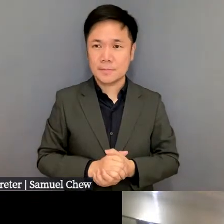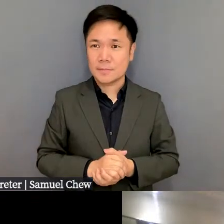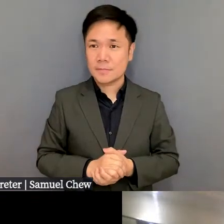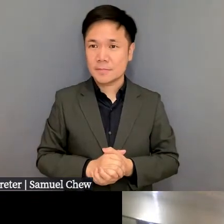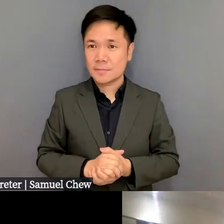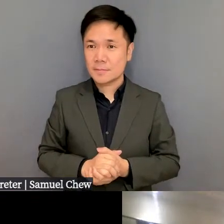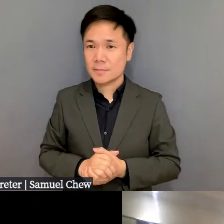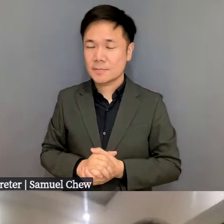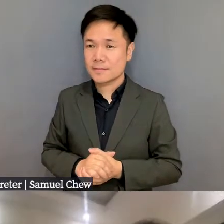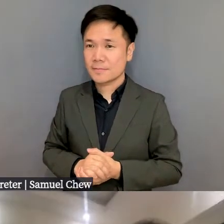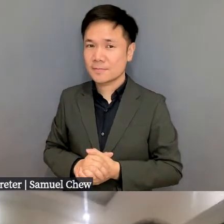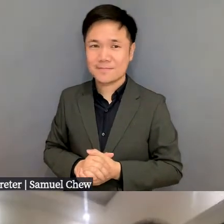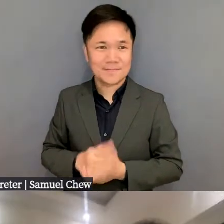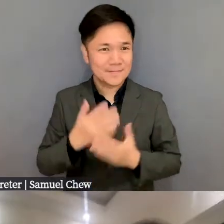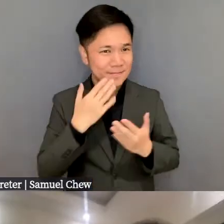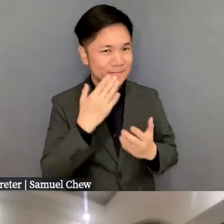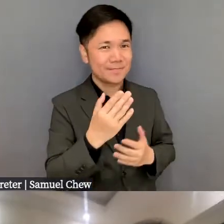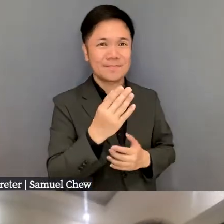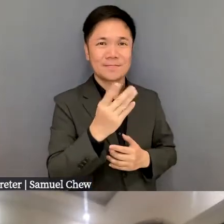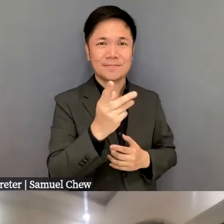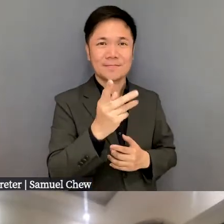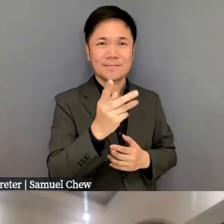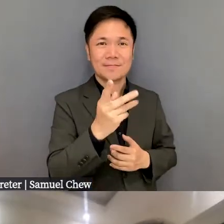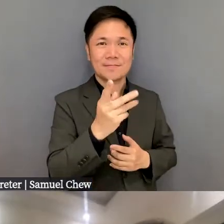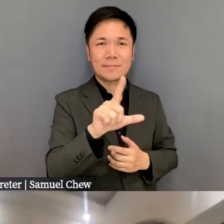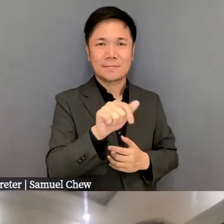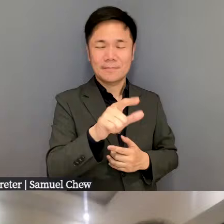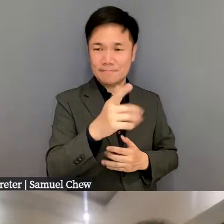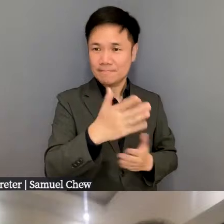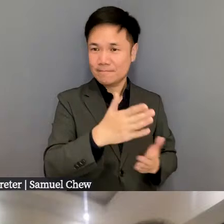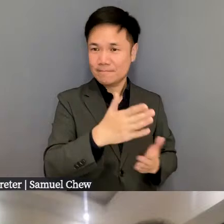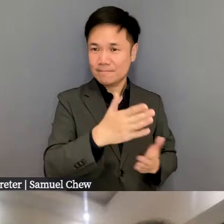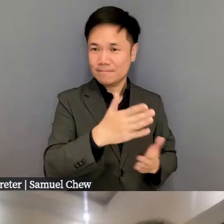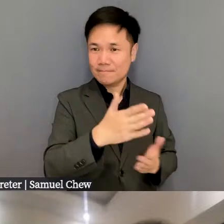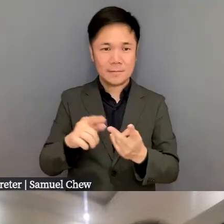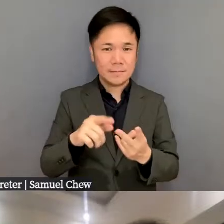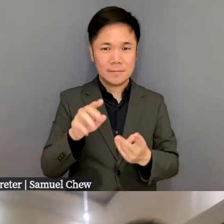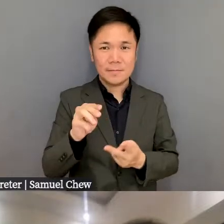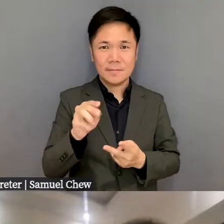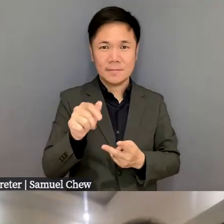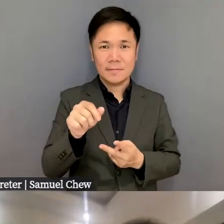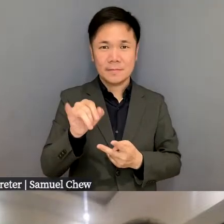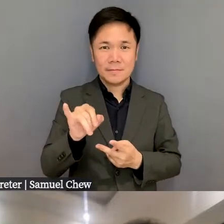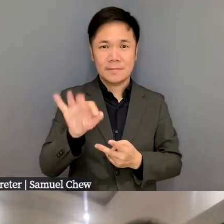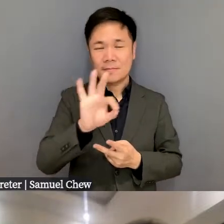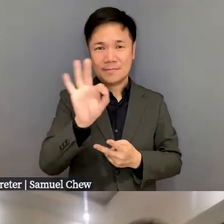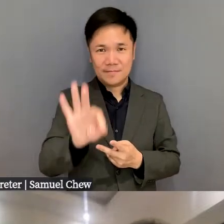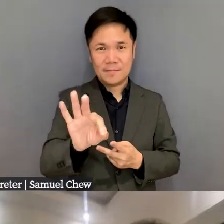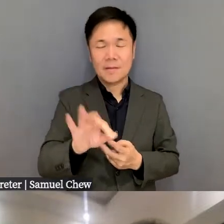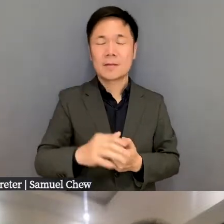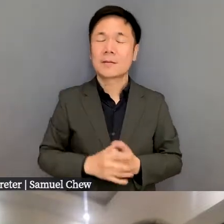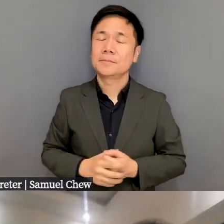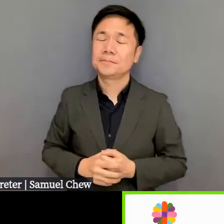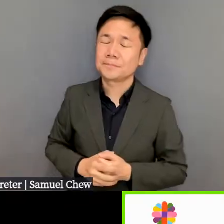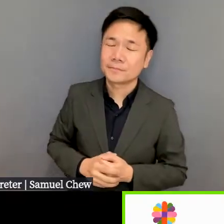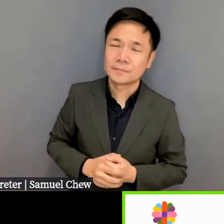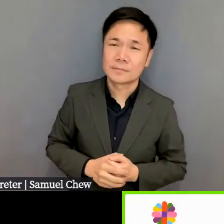you so much, Camila, for your response. I'll pass now to May about the question about